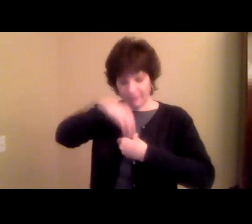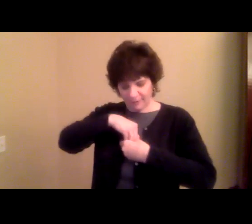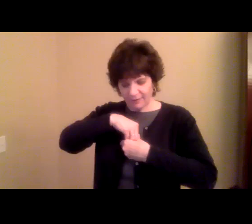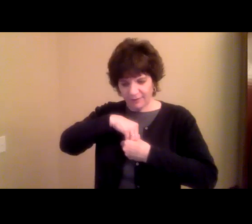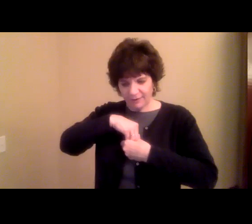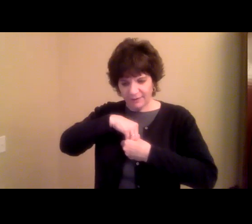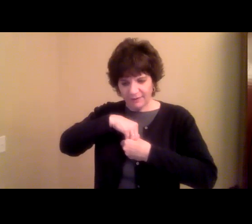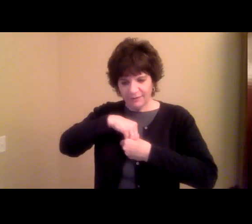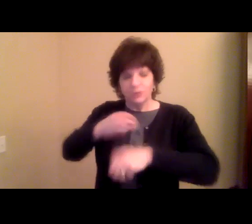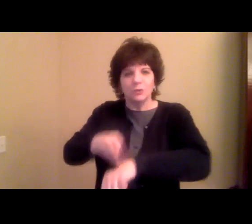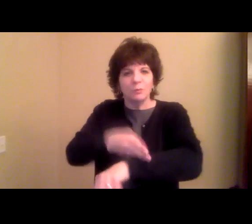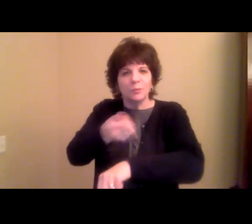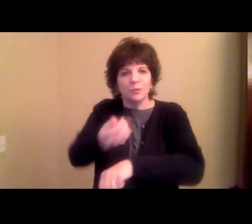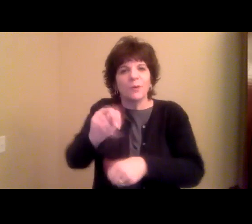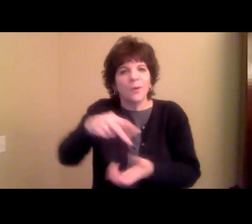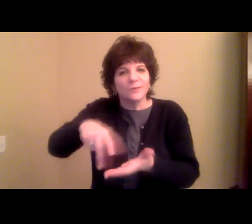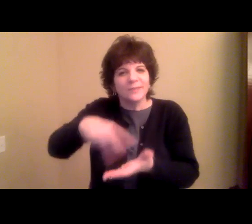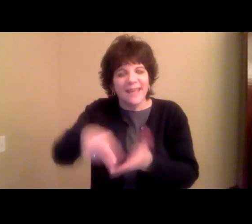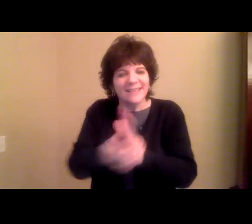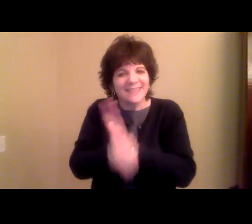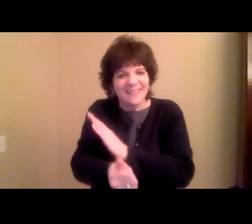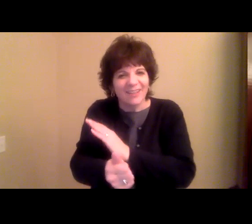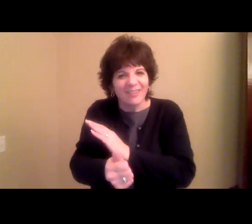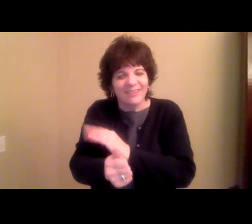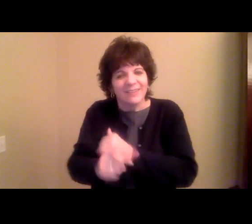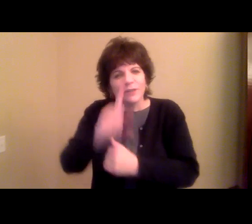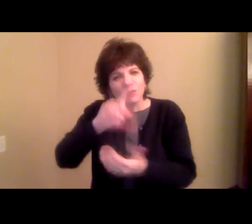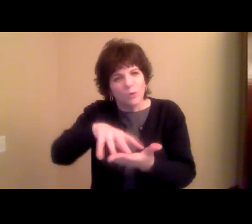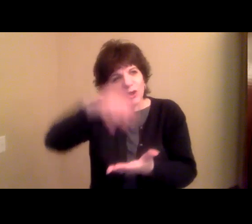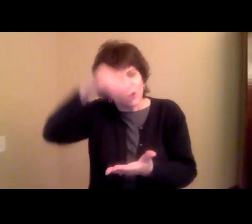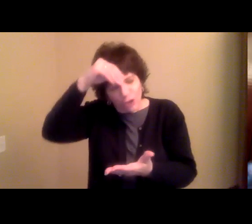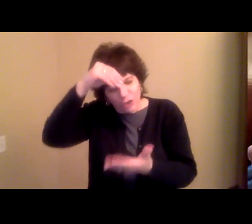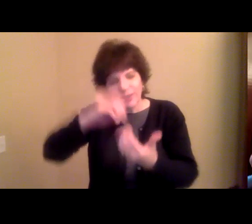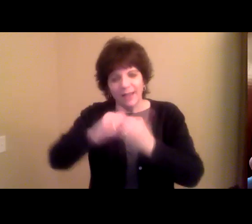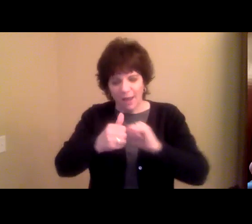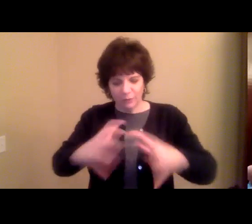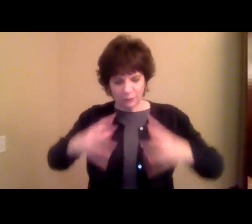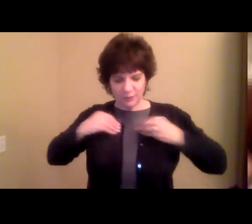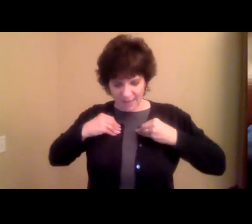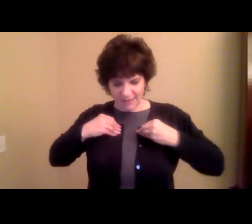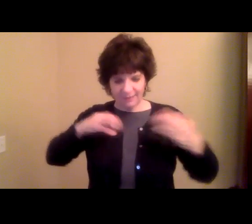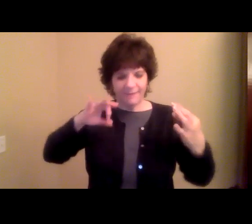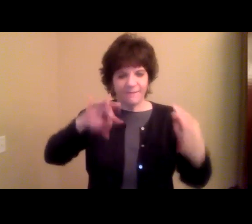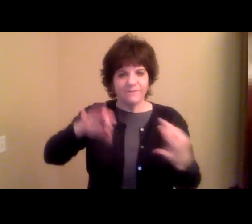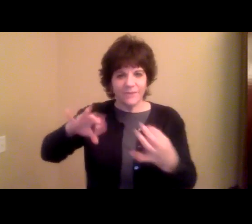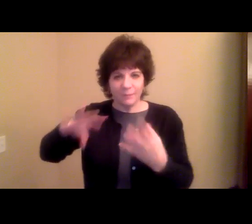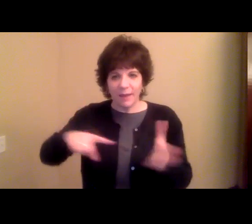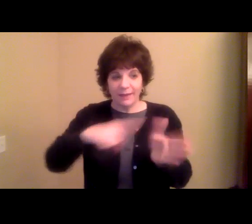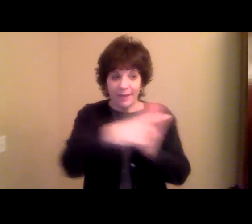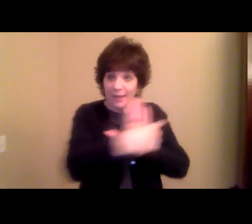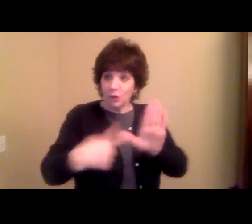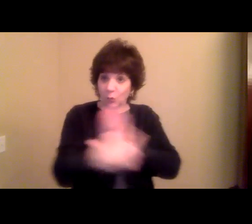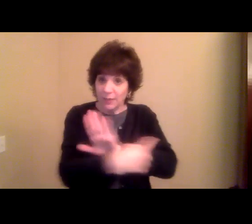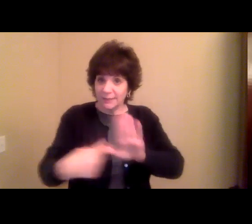kind of better your dance. So in a sense, it's learning how to take what criticism comes your